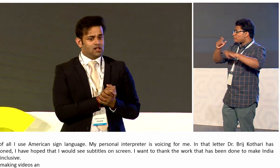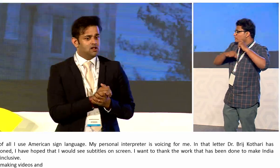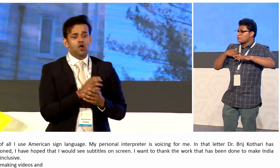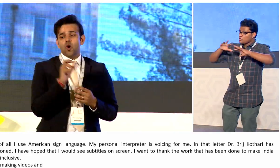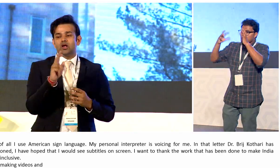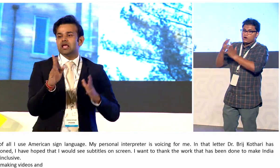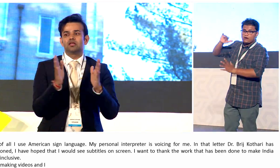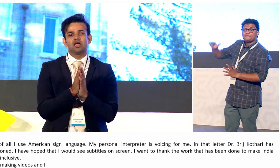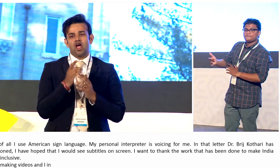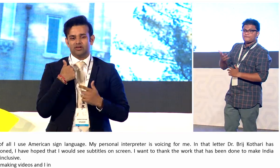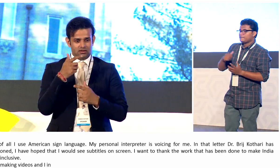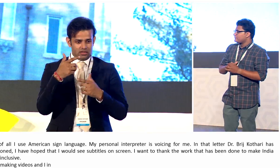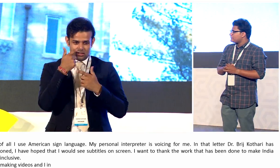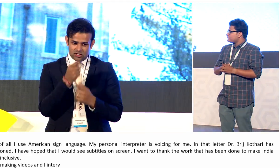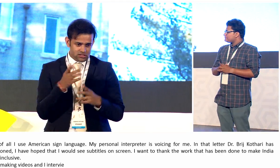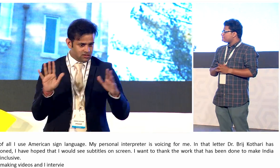world.